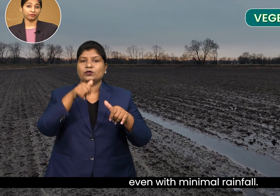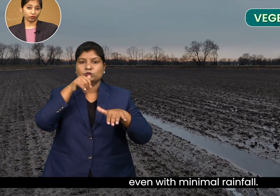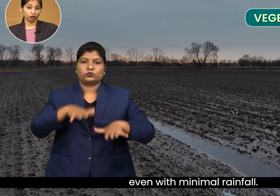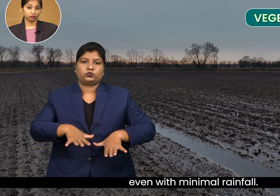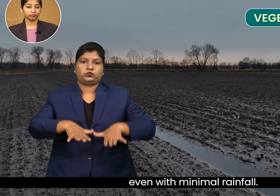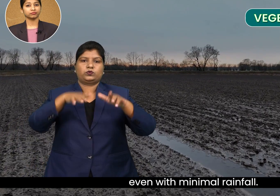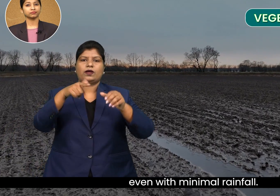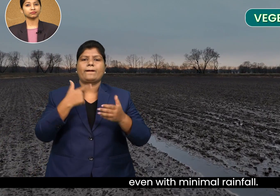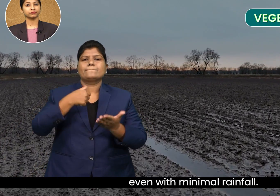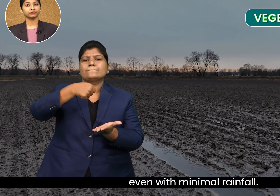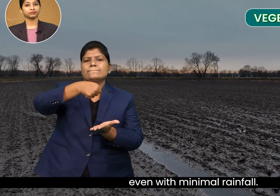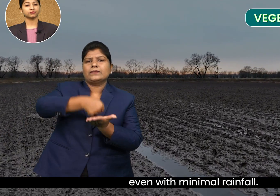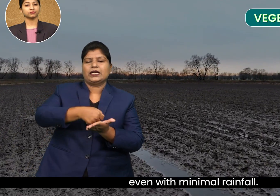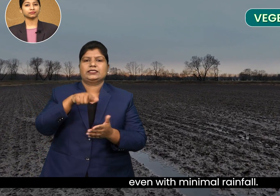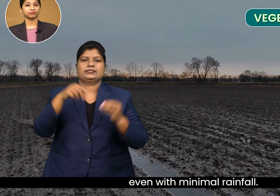minimal rainfall.